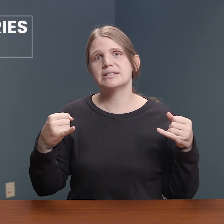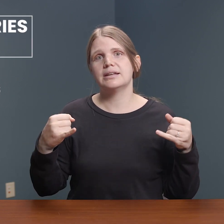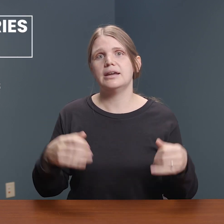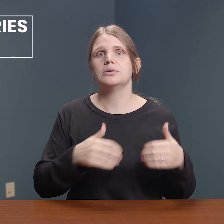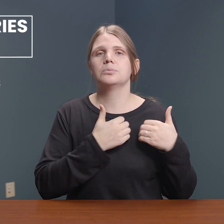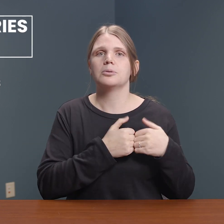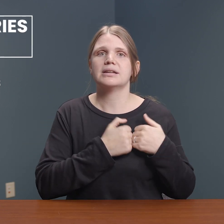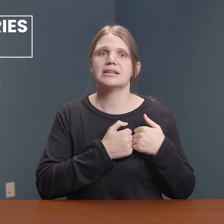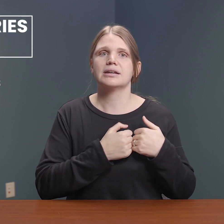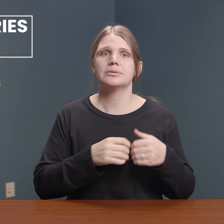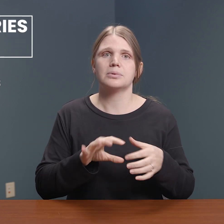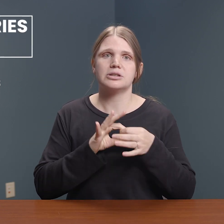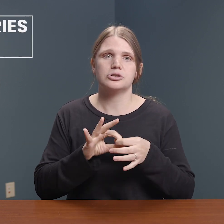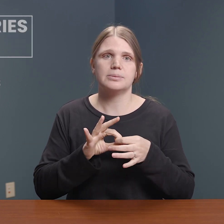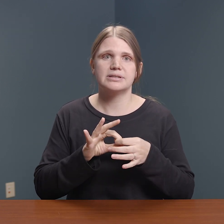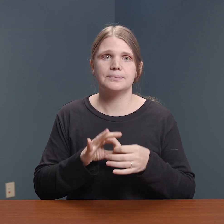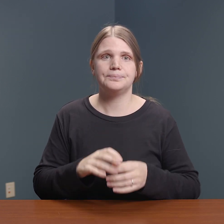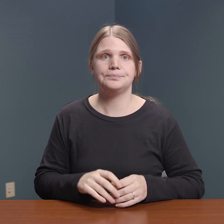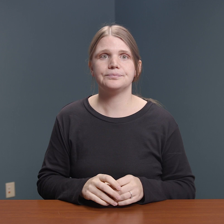Boundaries in romantic relationships.